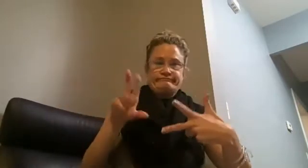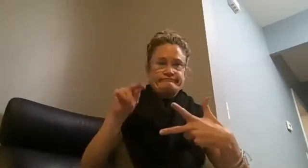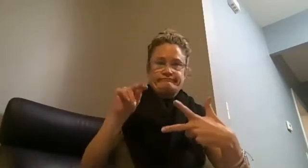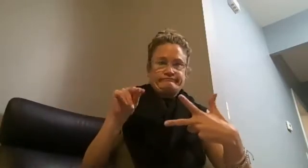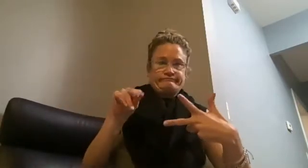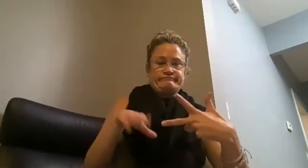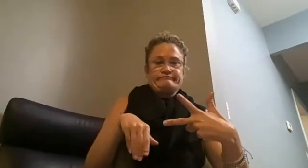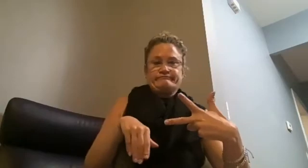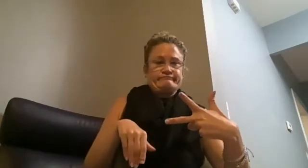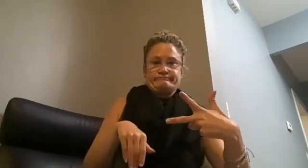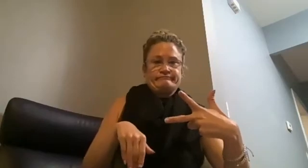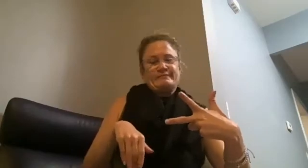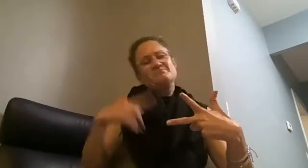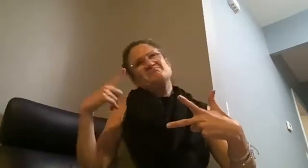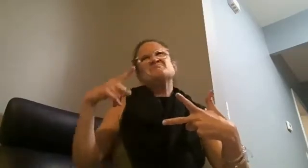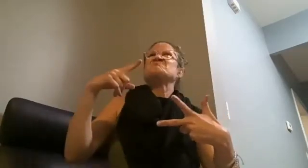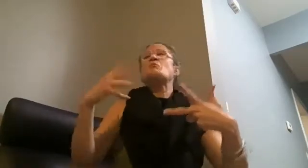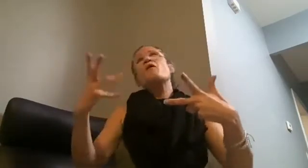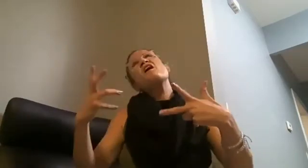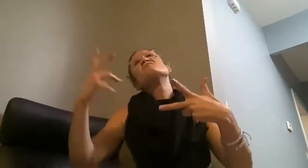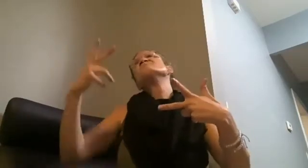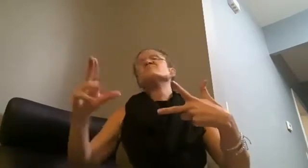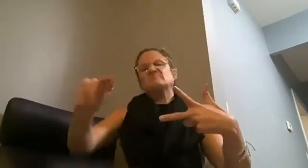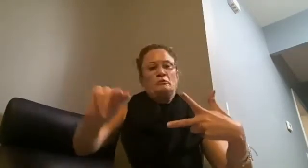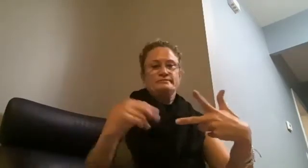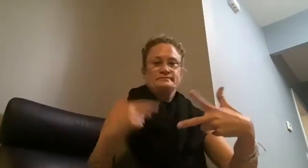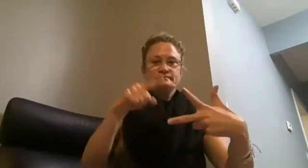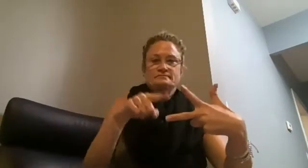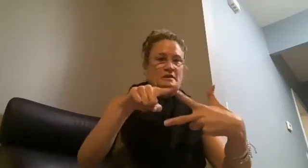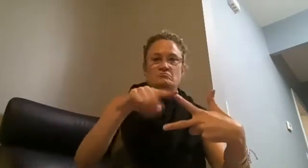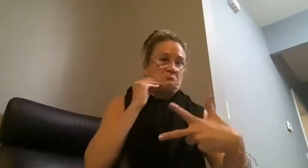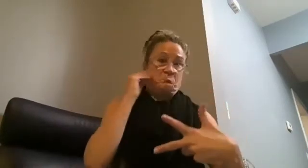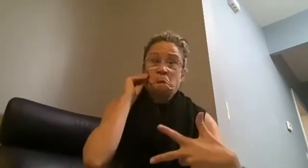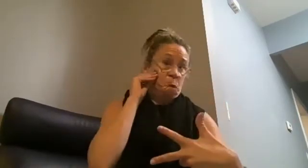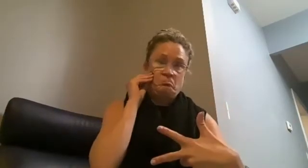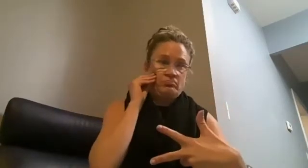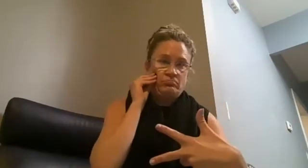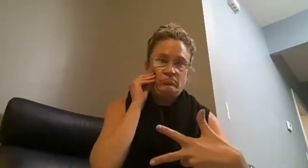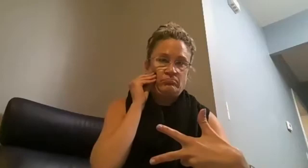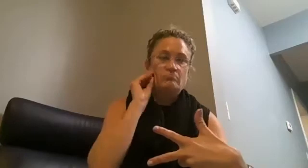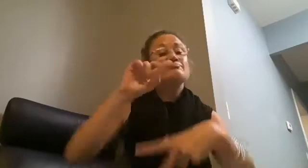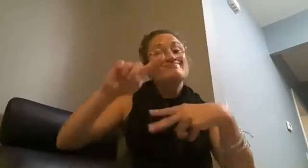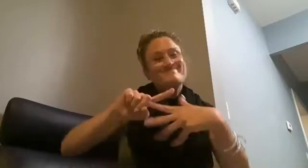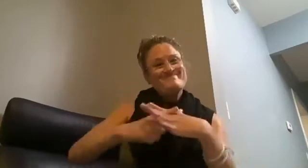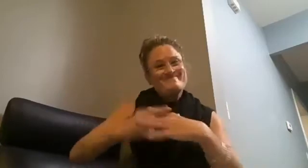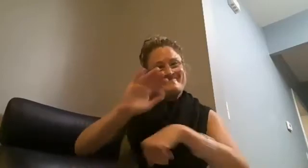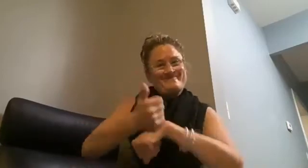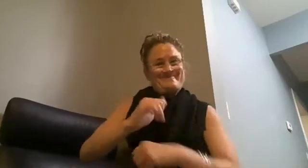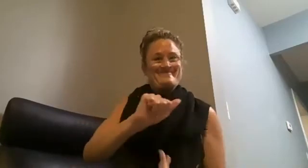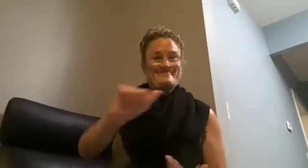though there's a part of me that says I do. I also don't want to come home. So I guess I'll start AA. And I did. I was in